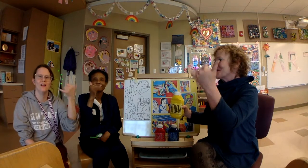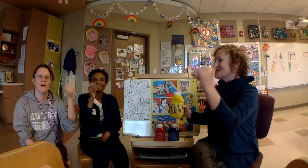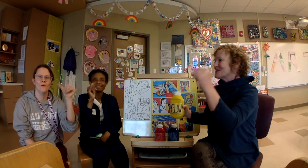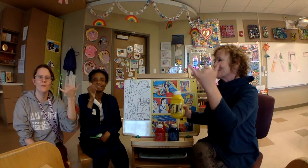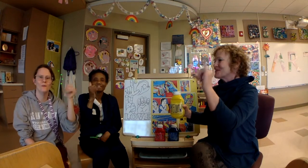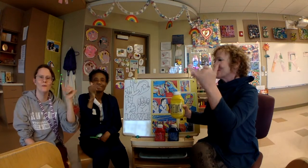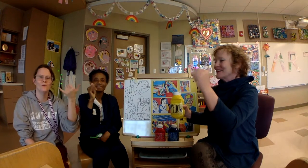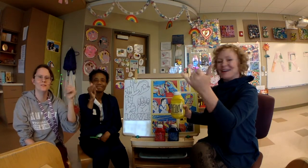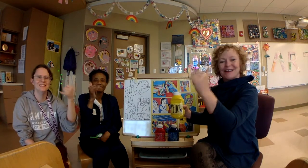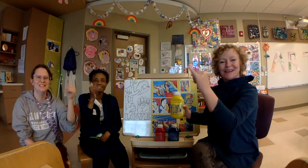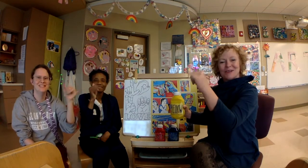yellow.